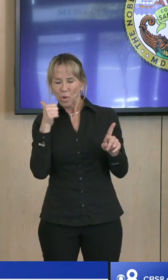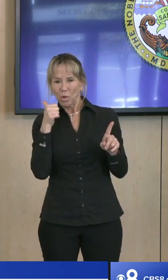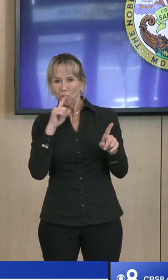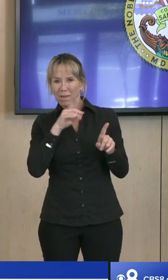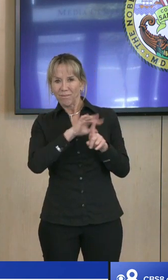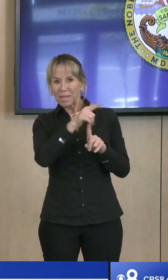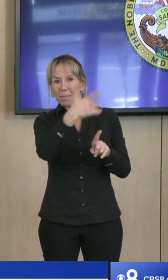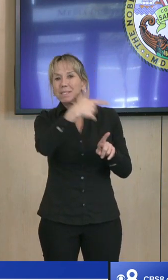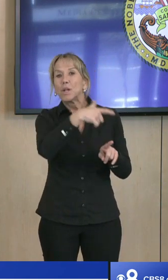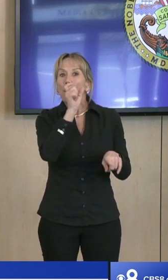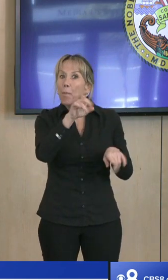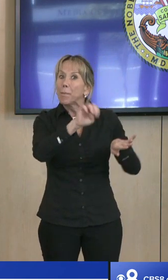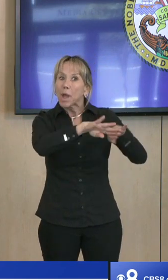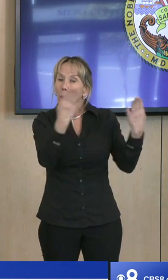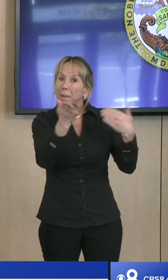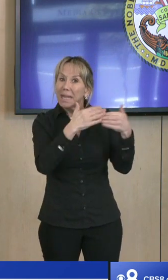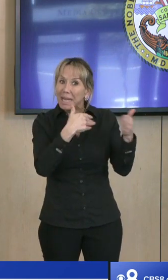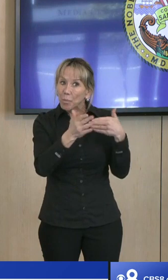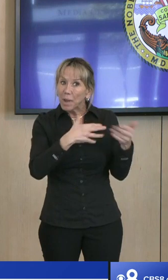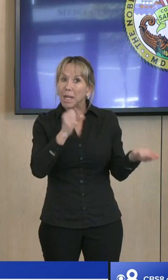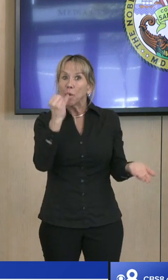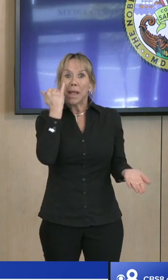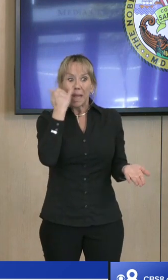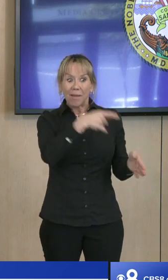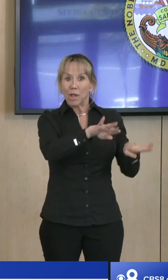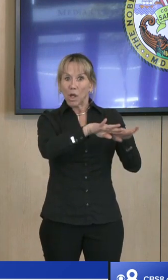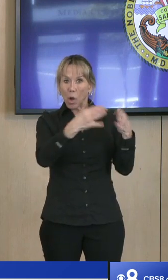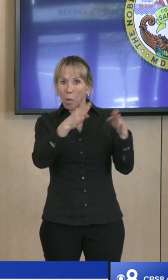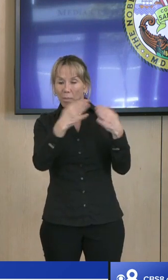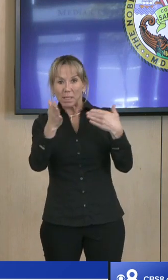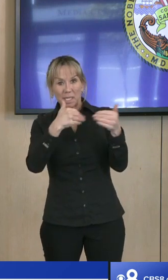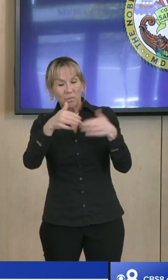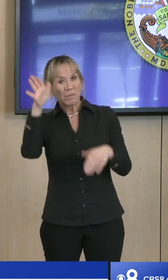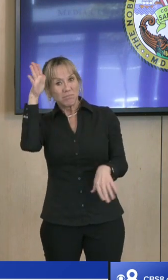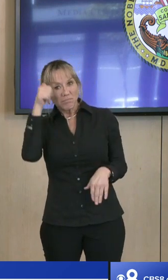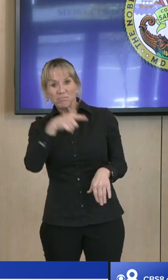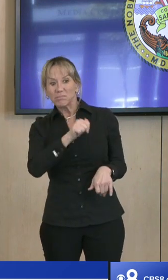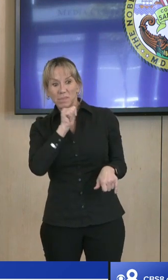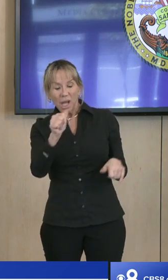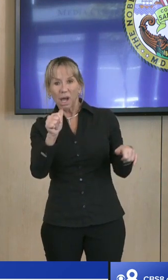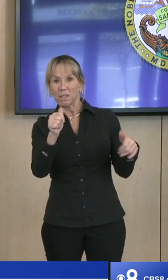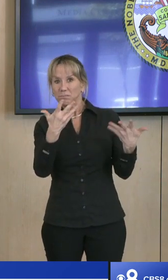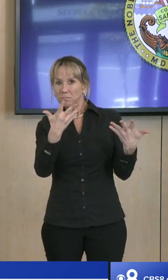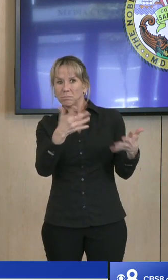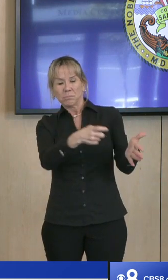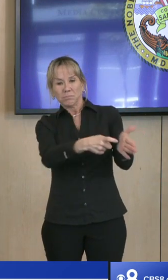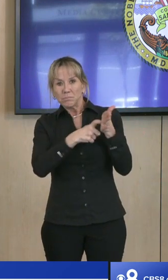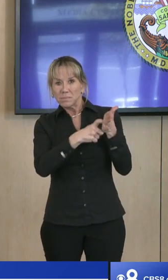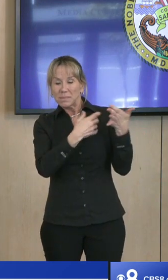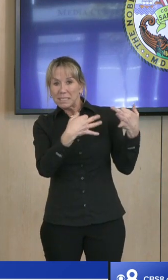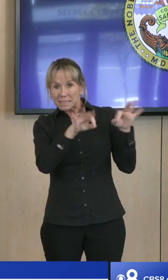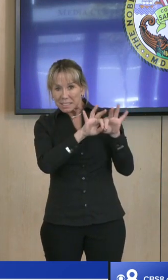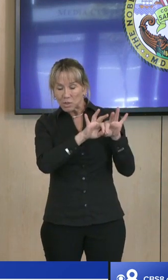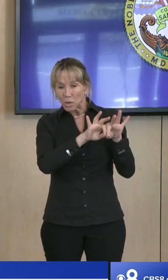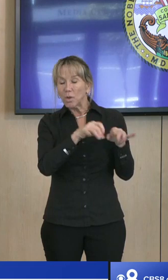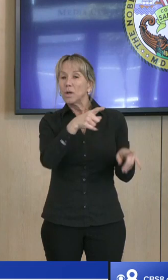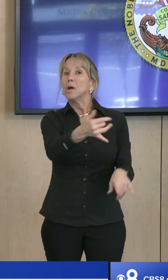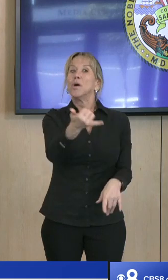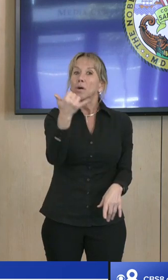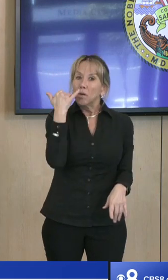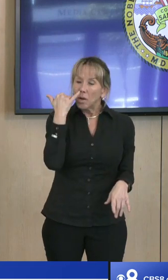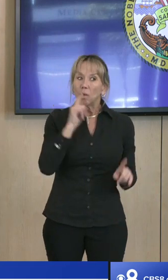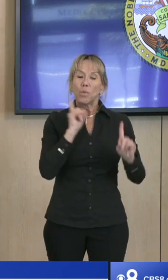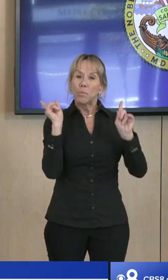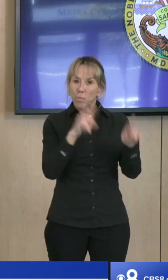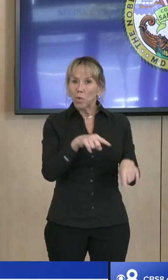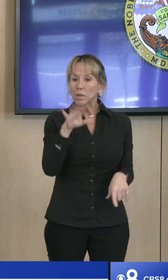anyway, and we want those businesses reported to law enforcement, either through our non-emergency number or using 211, and they will